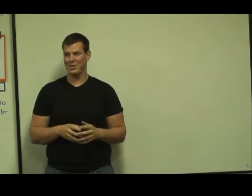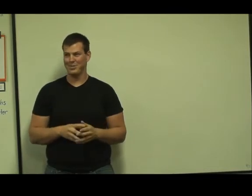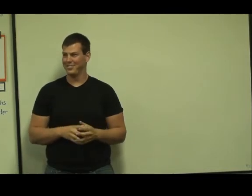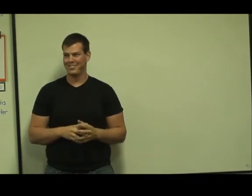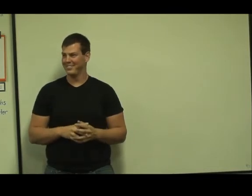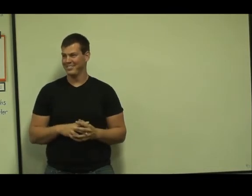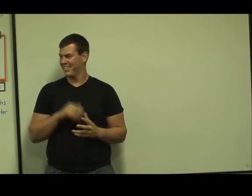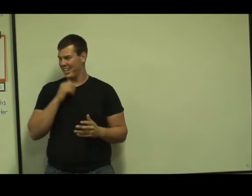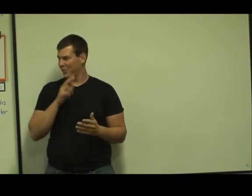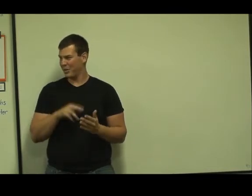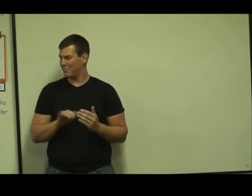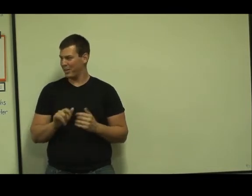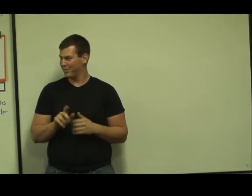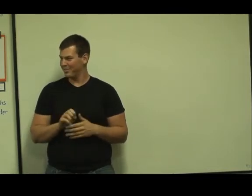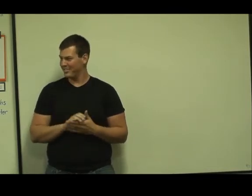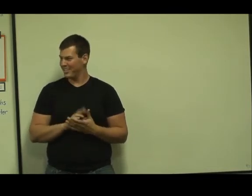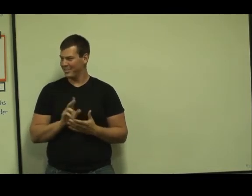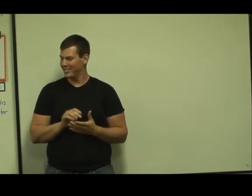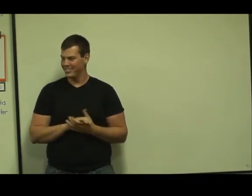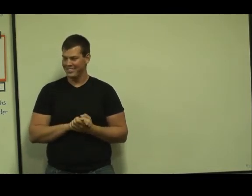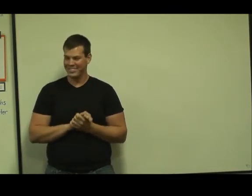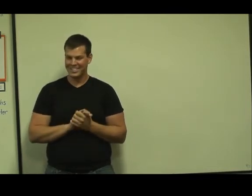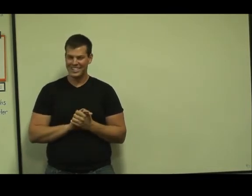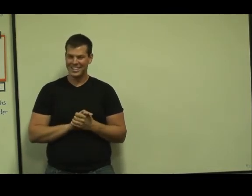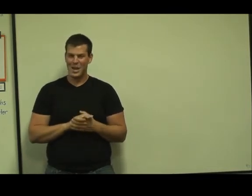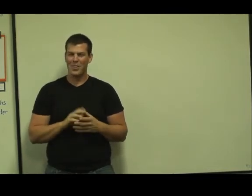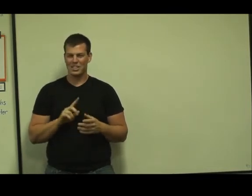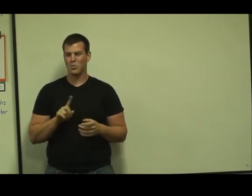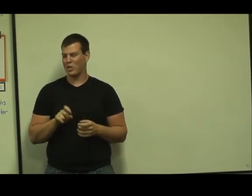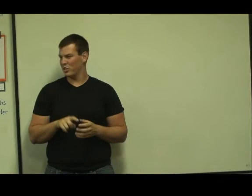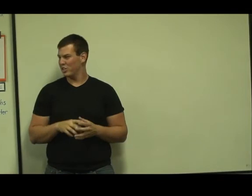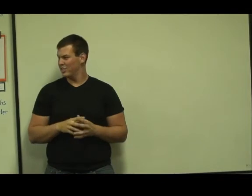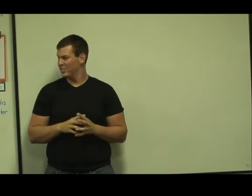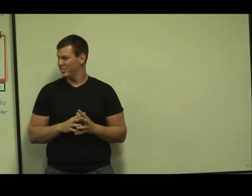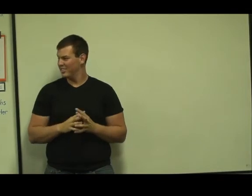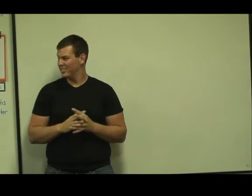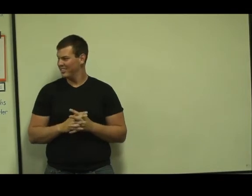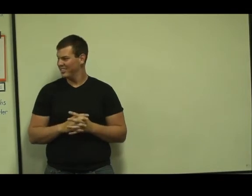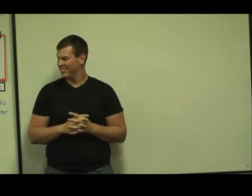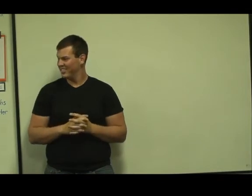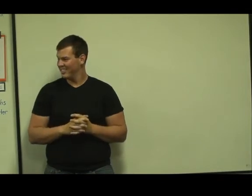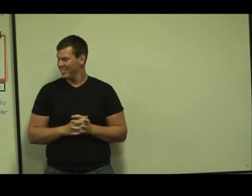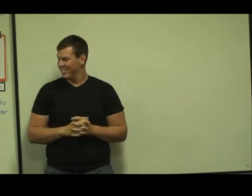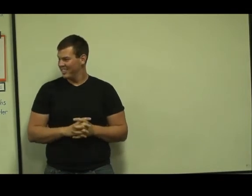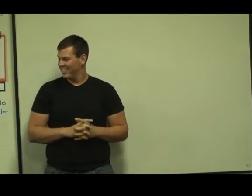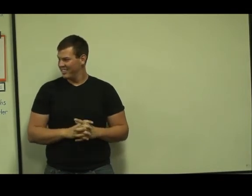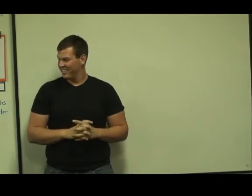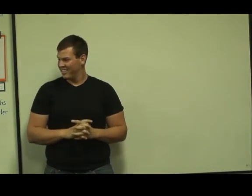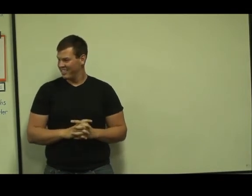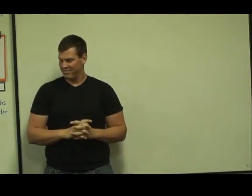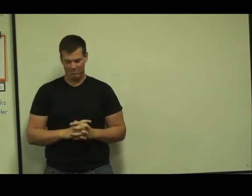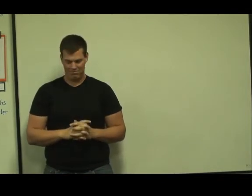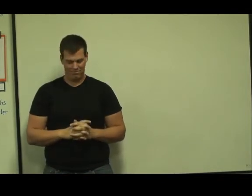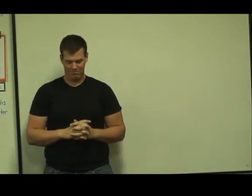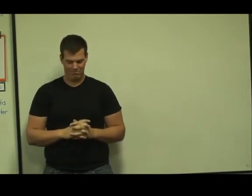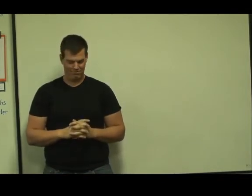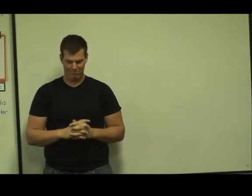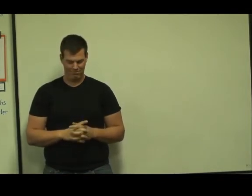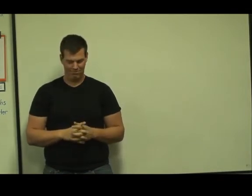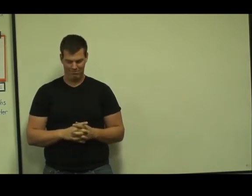no. Braille? No. What question? Do any deaf people read Braille? So